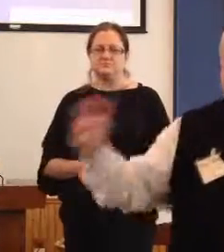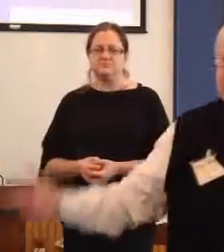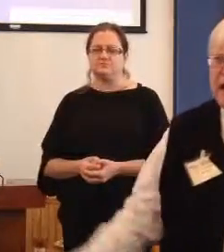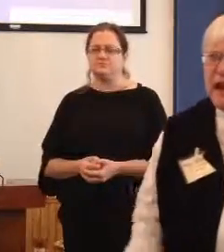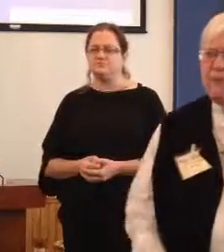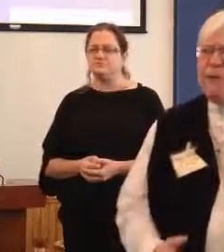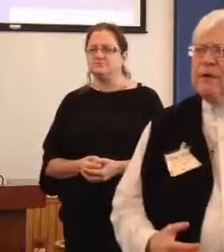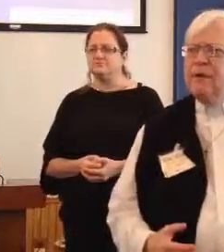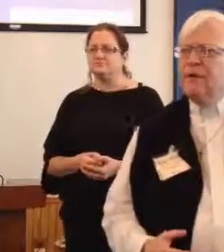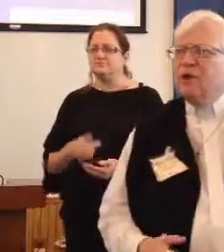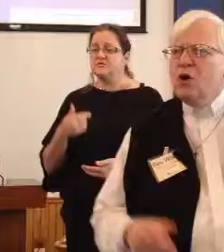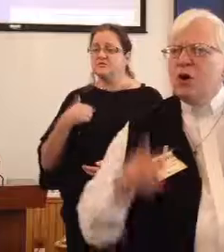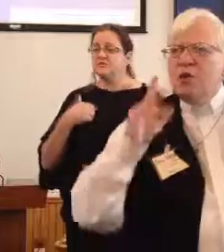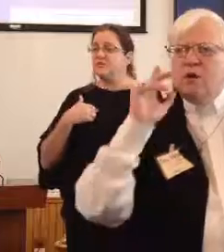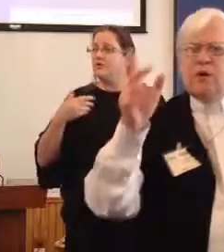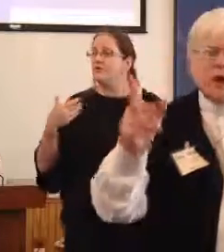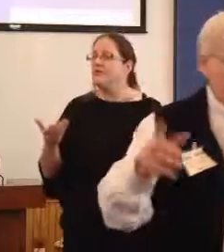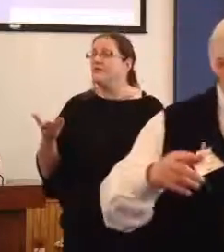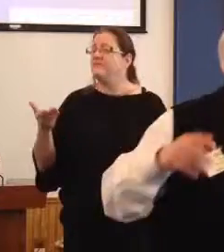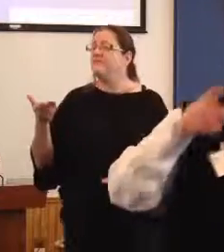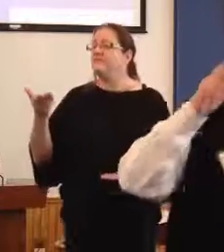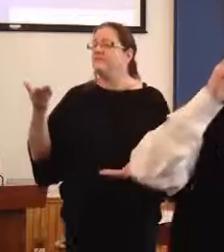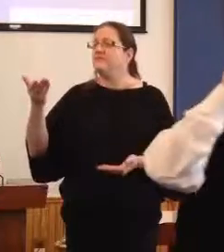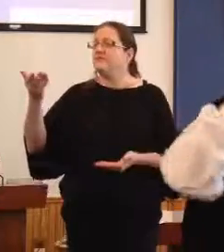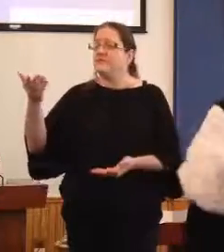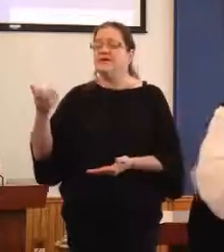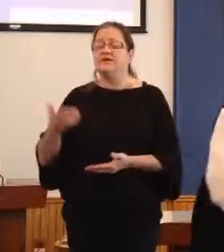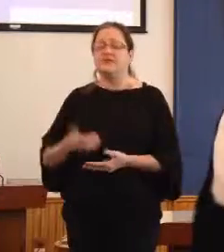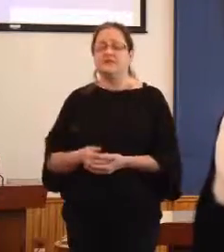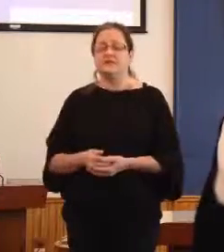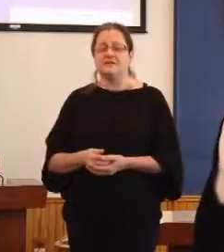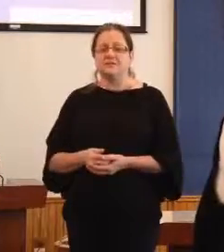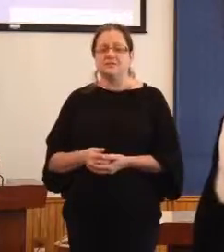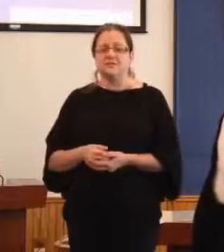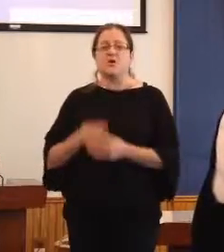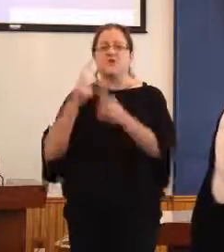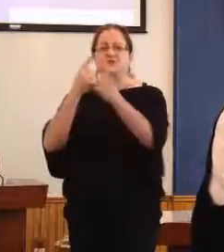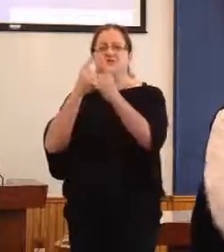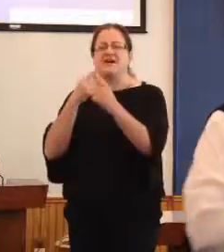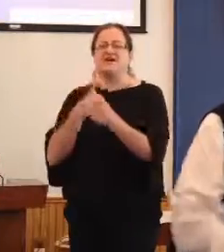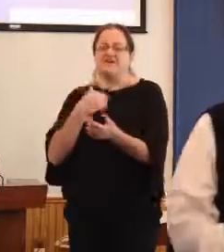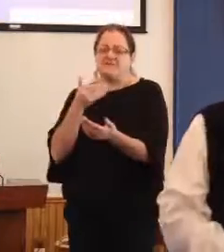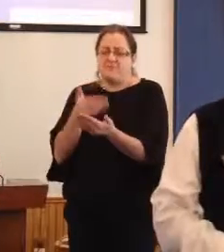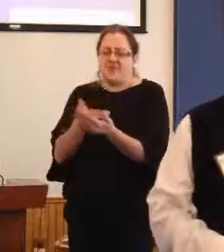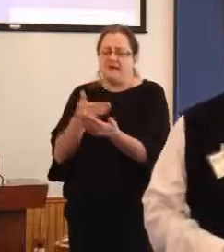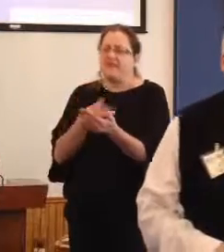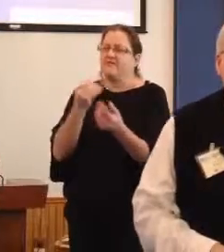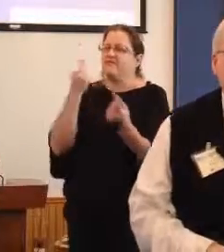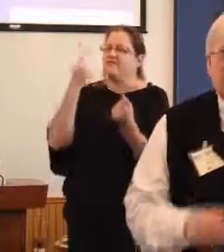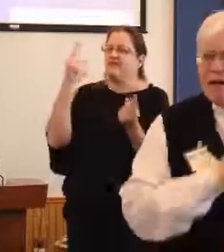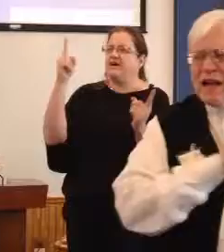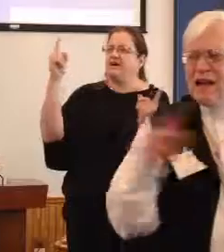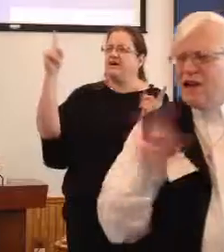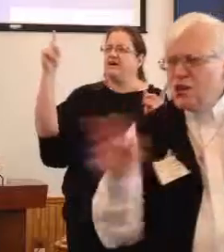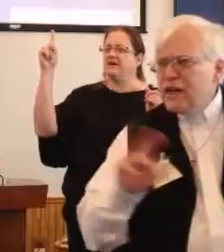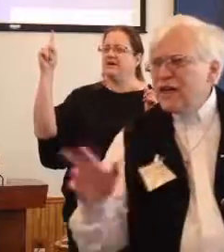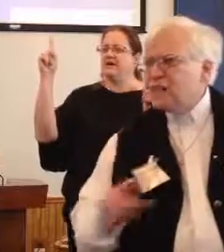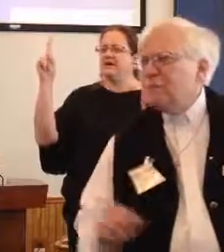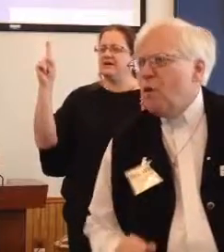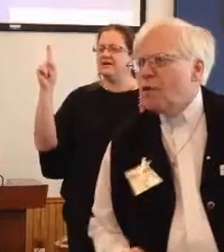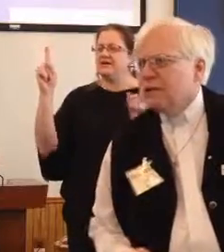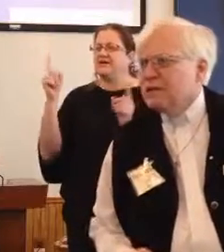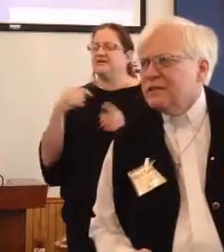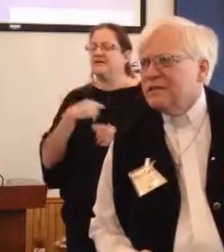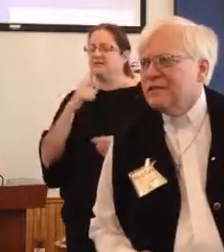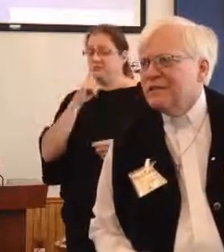And we're lifted up when we recognize that the pursuit of money and fame are not nearly